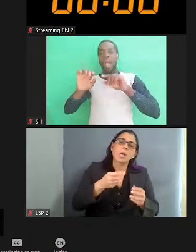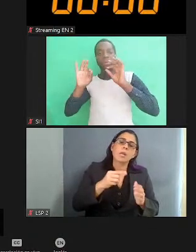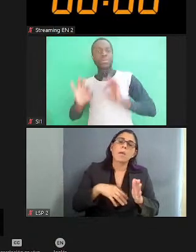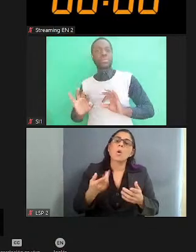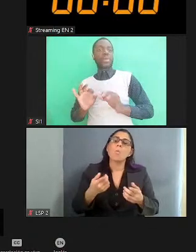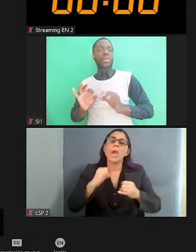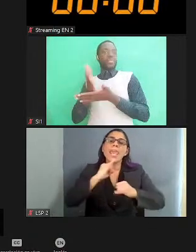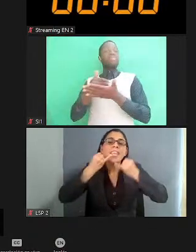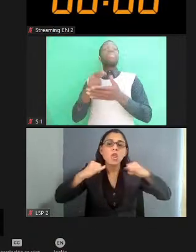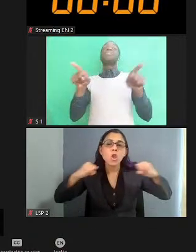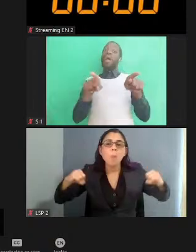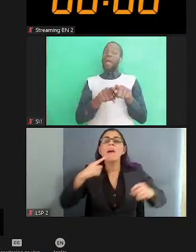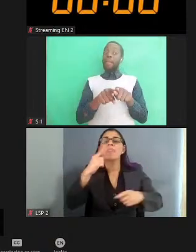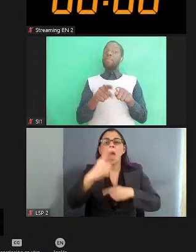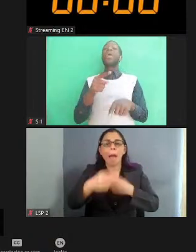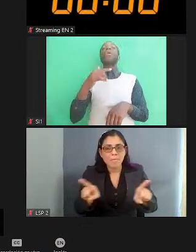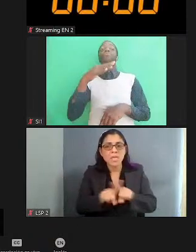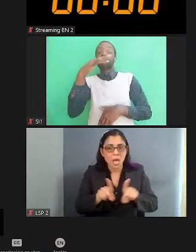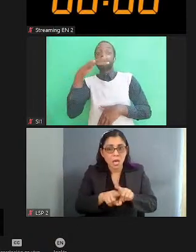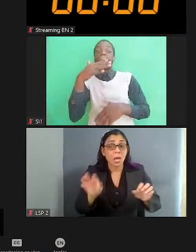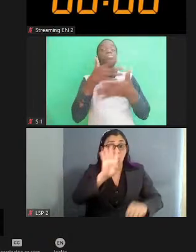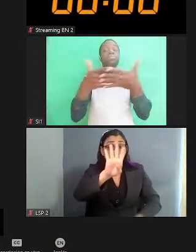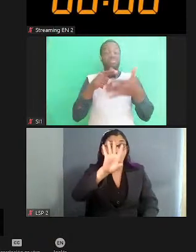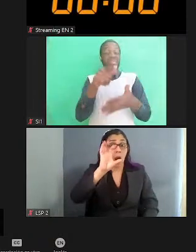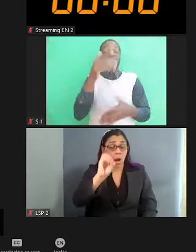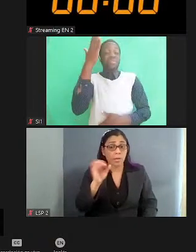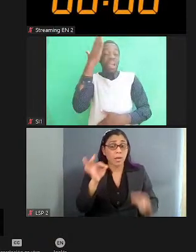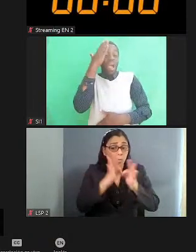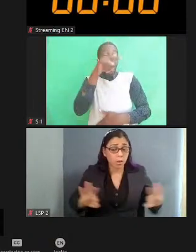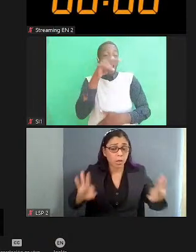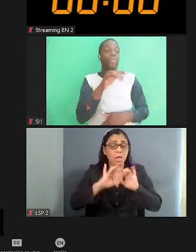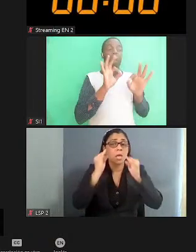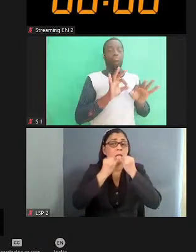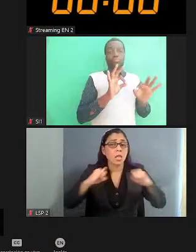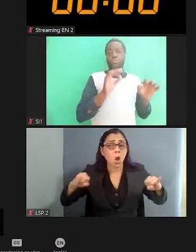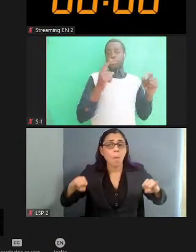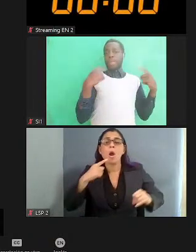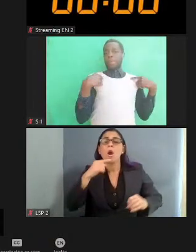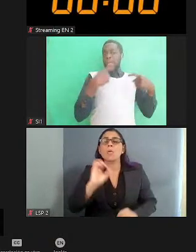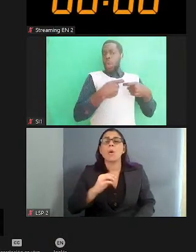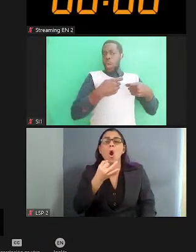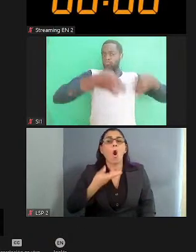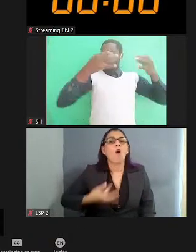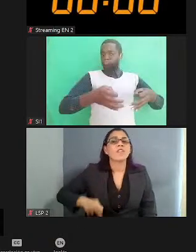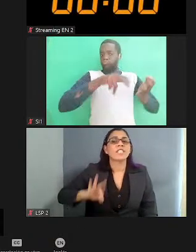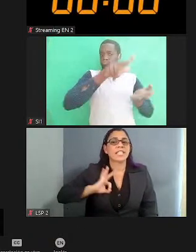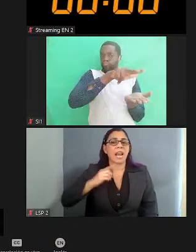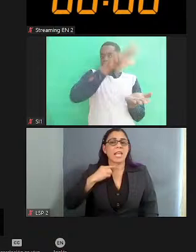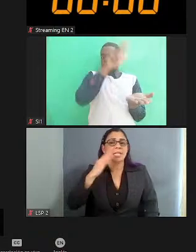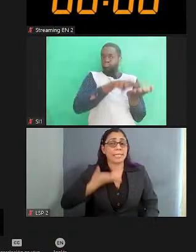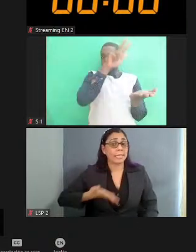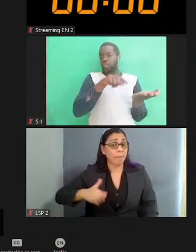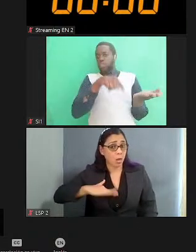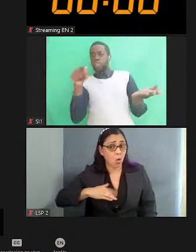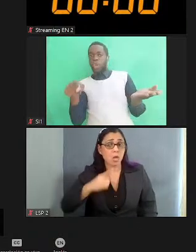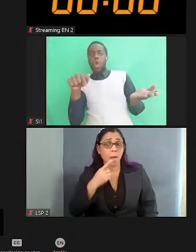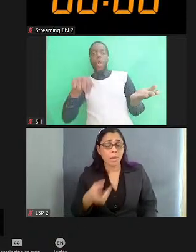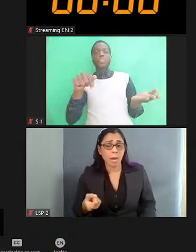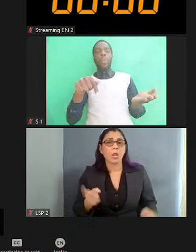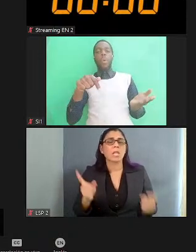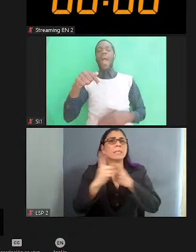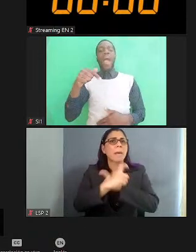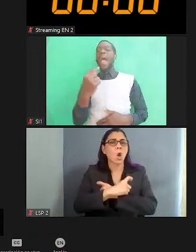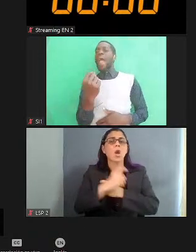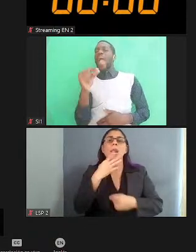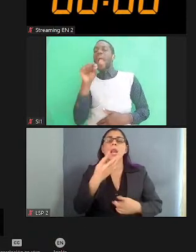languages because remember that in peru we have more than 40 dialects besides the official the spanish